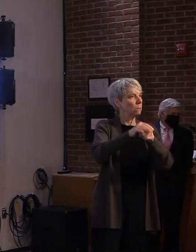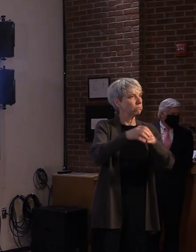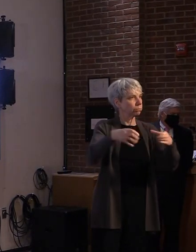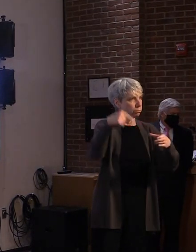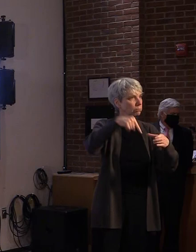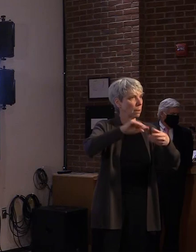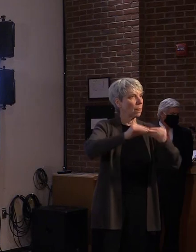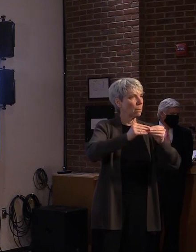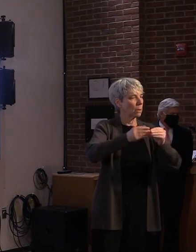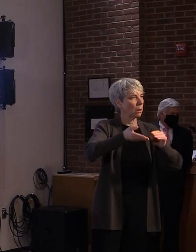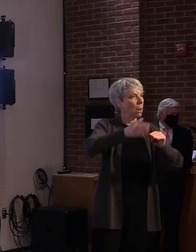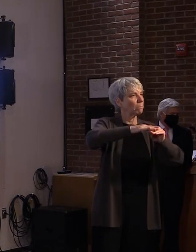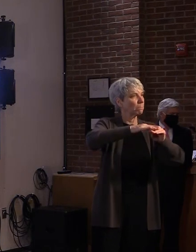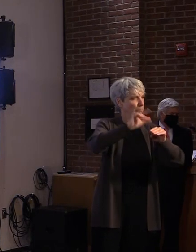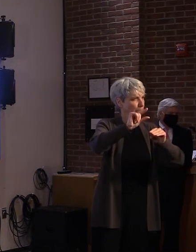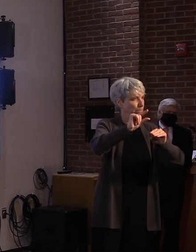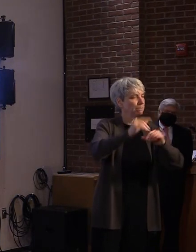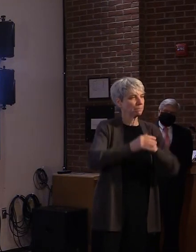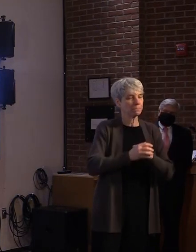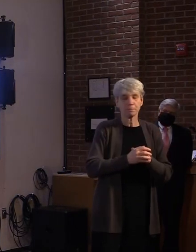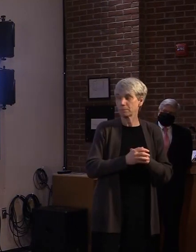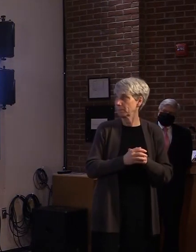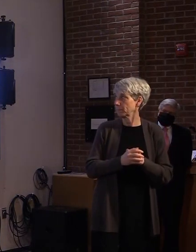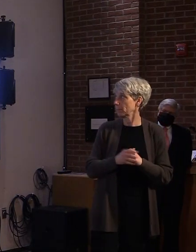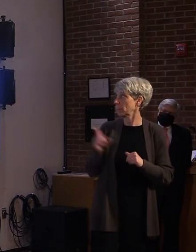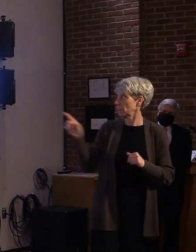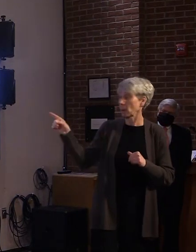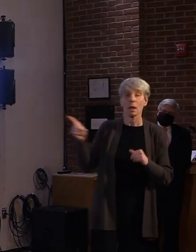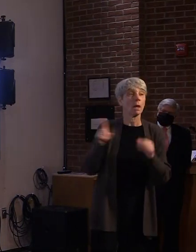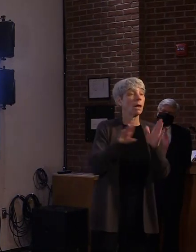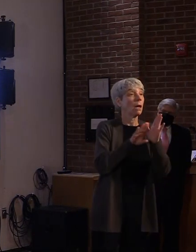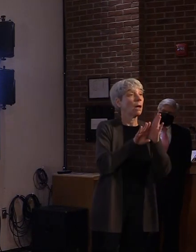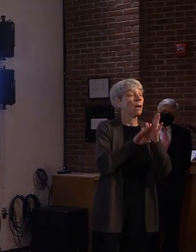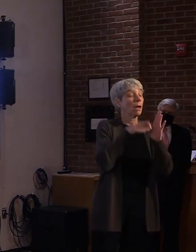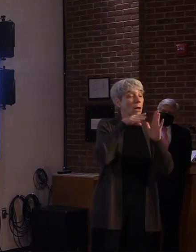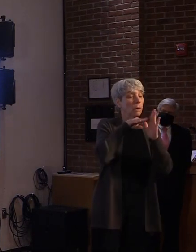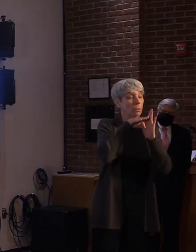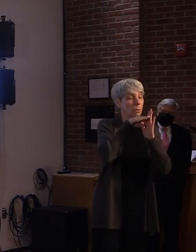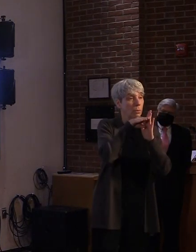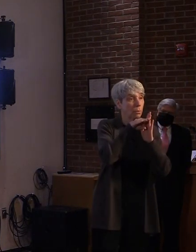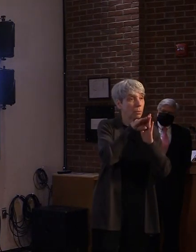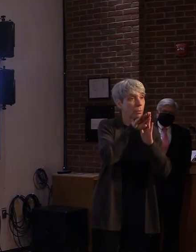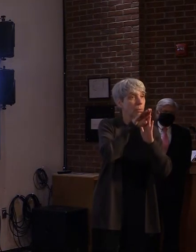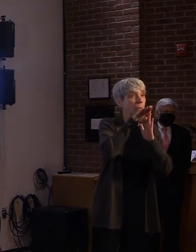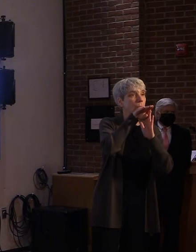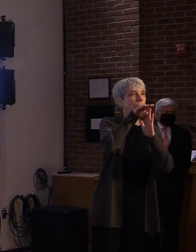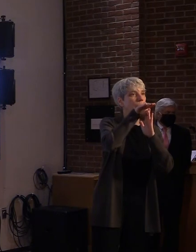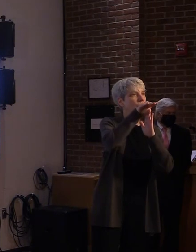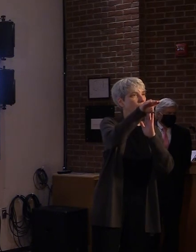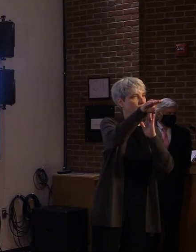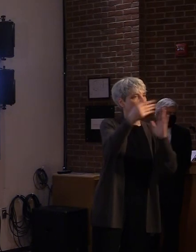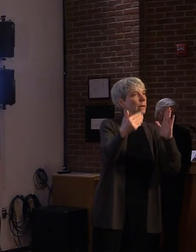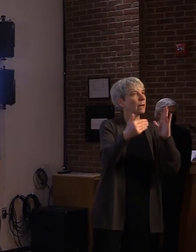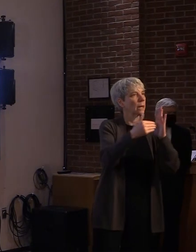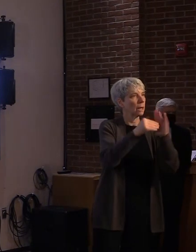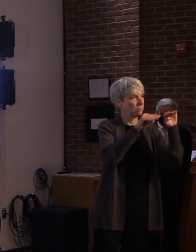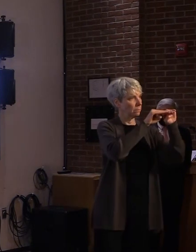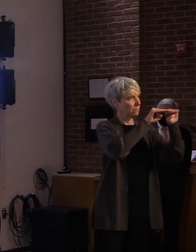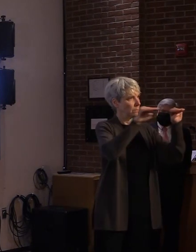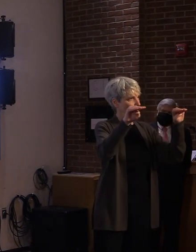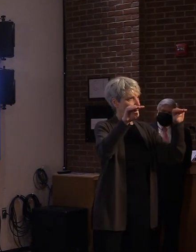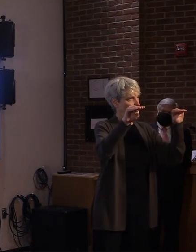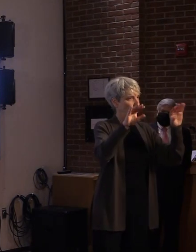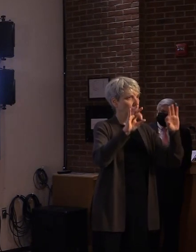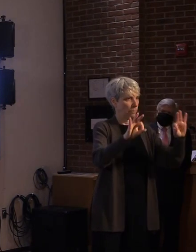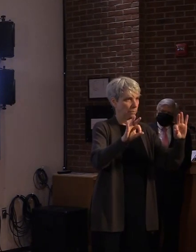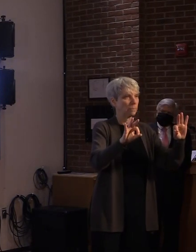notice a sense of leveling off again, getting similar to where we started. And that's